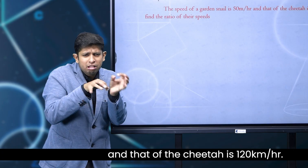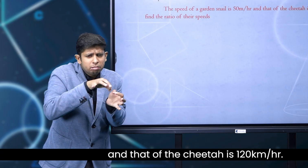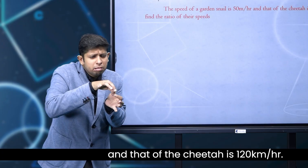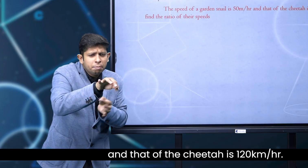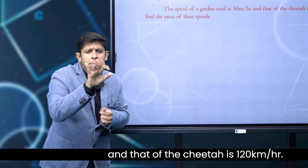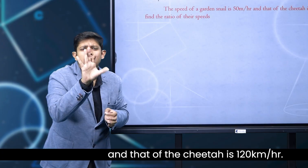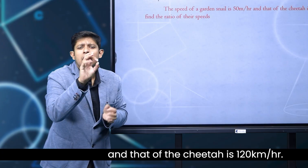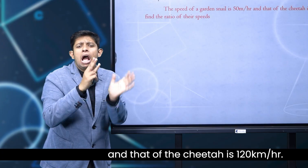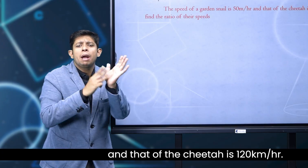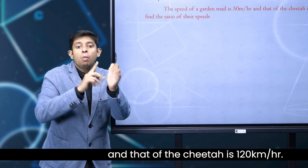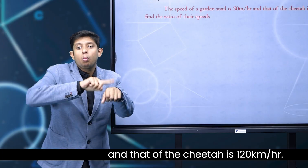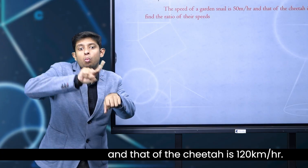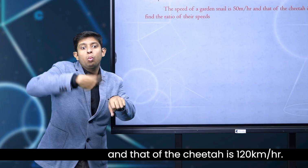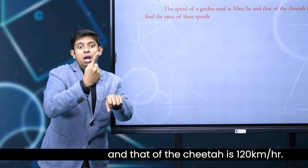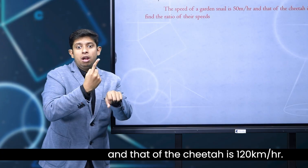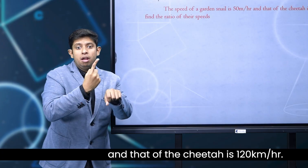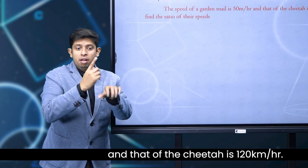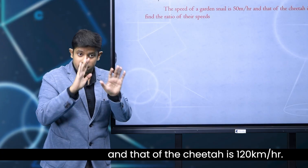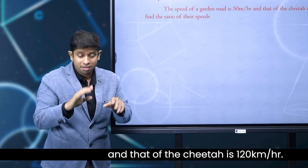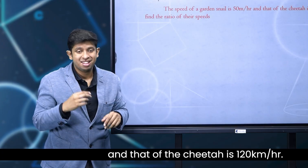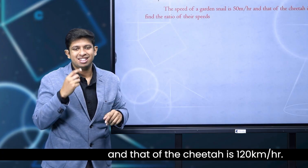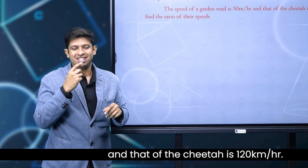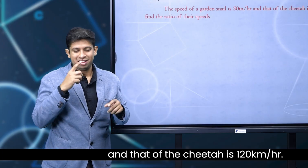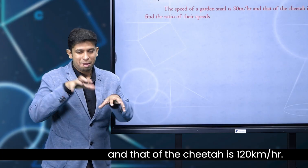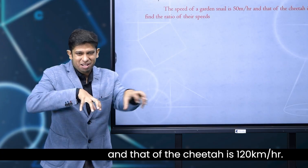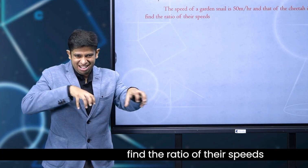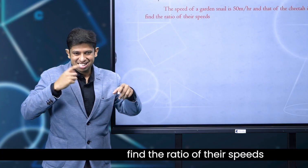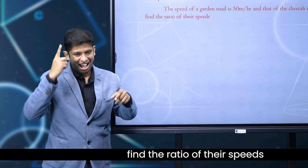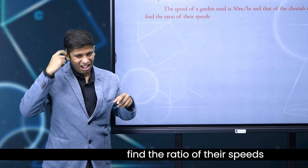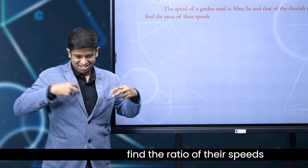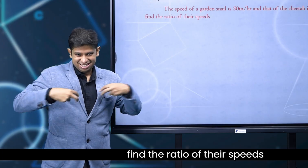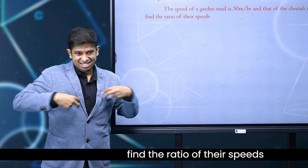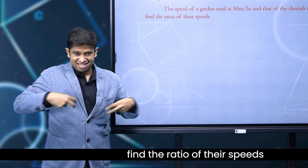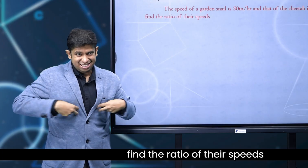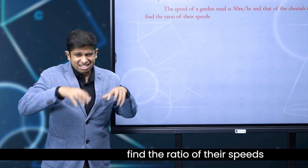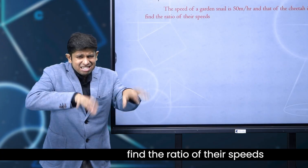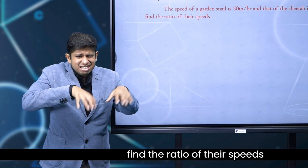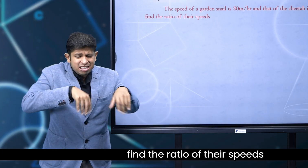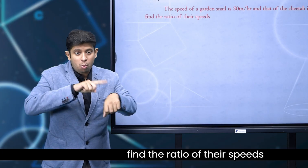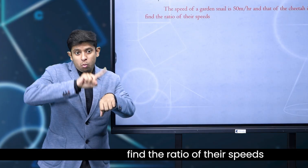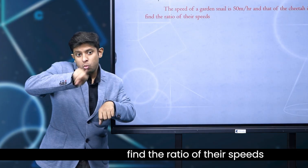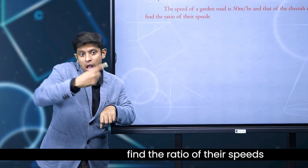cheetah is 120 km per hour. Find the ratio of their speeds.